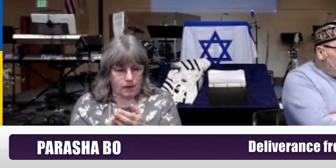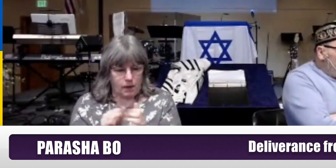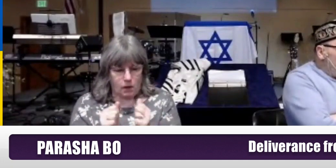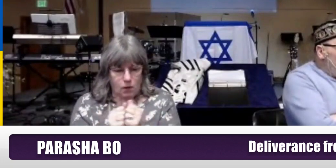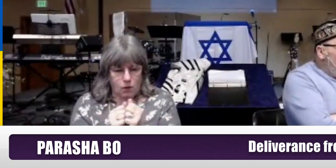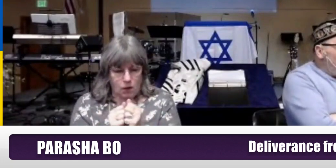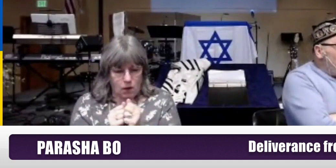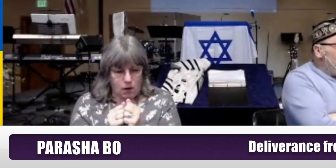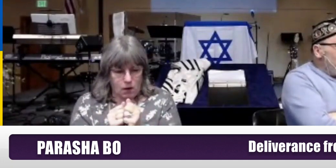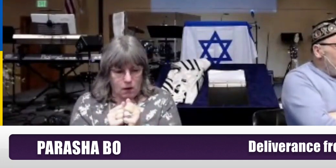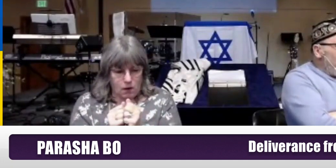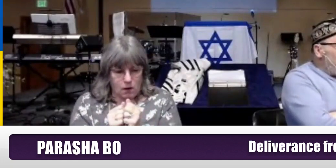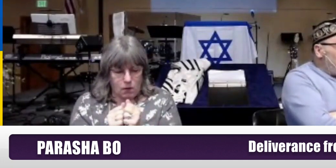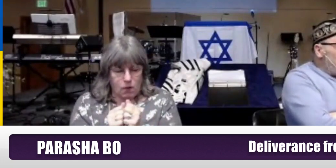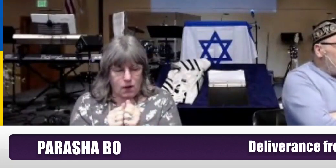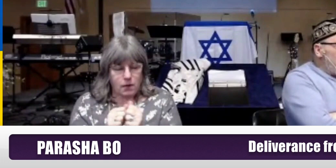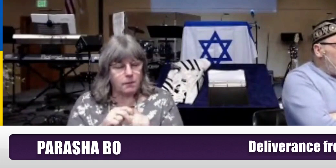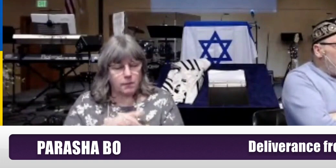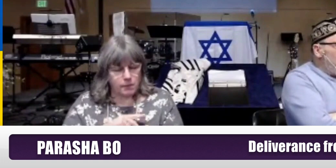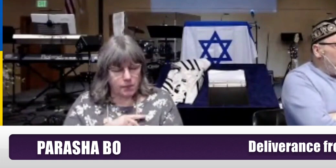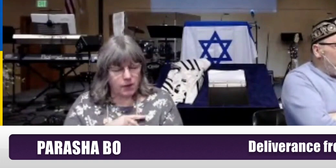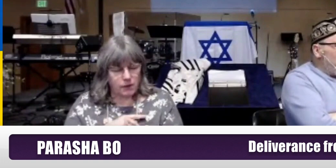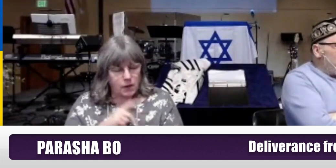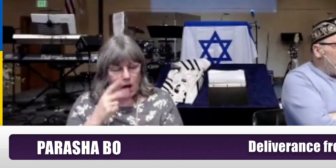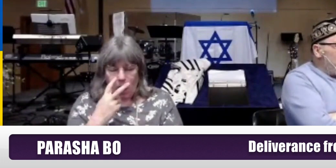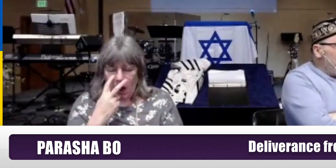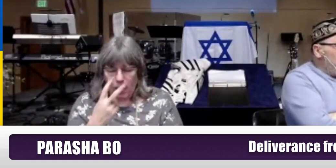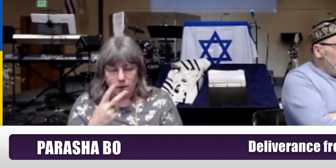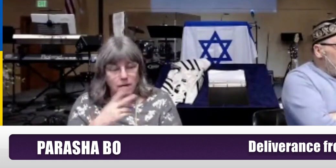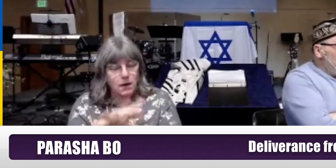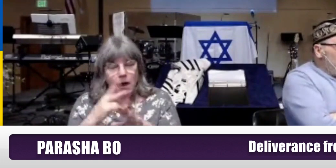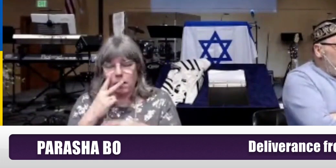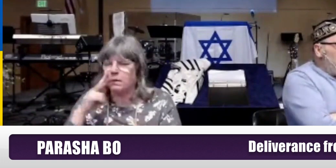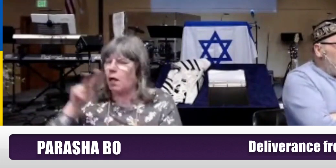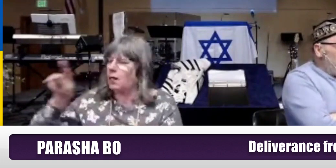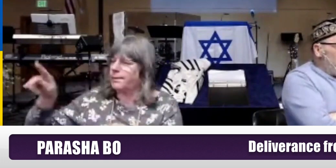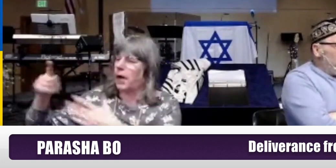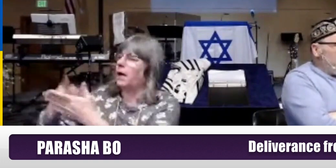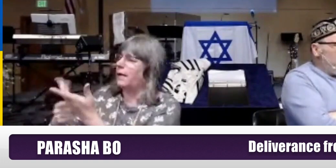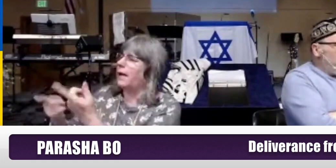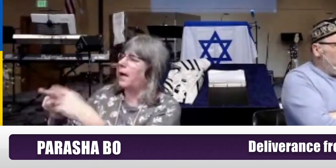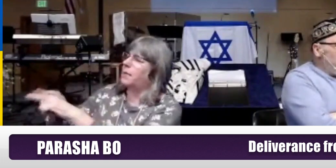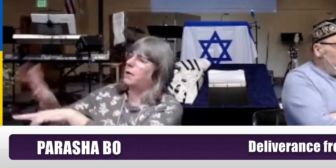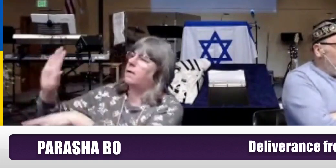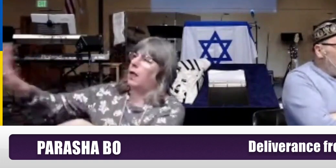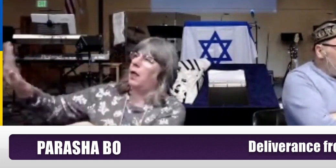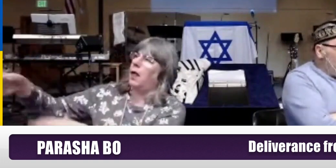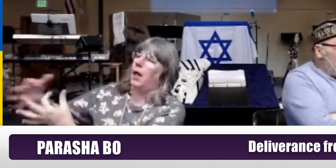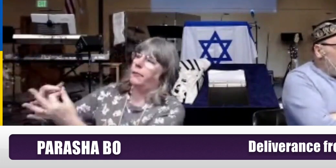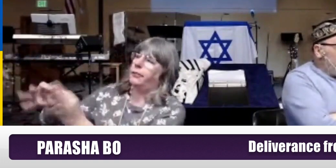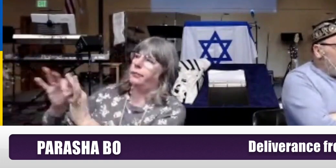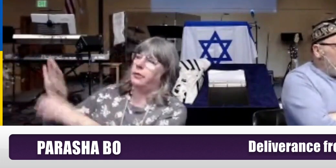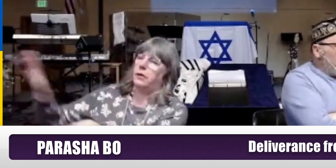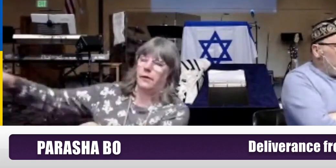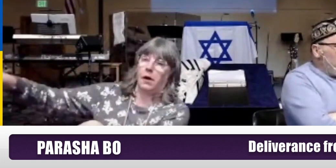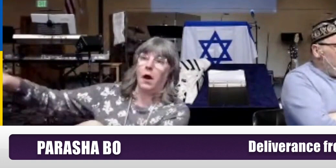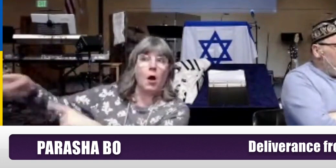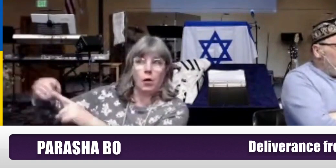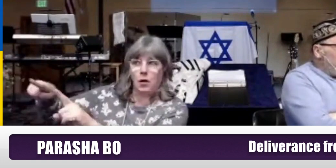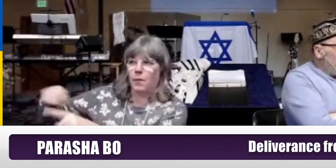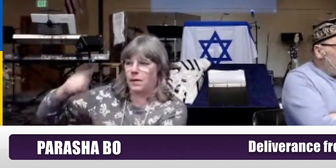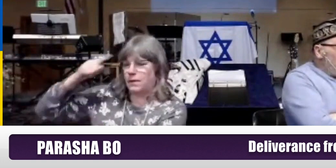with personal eyes, not as a story belonging to people in another